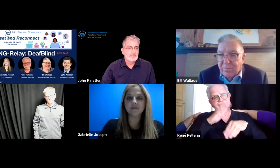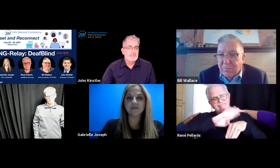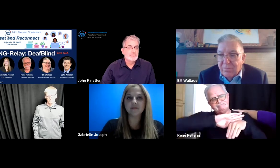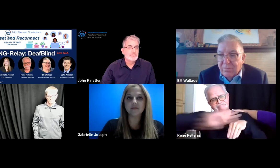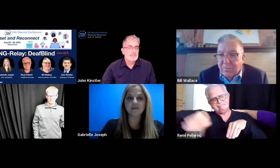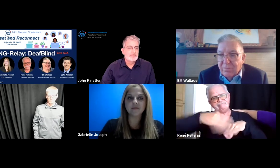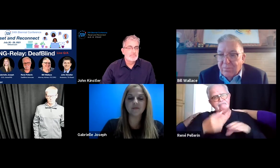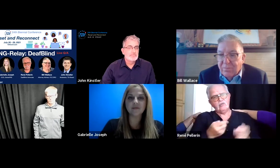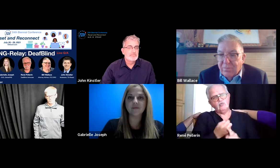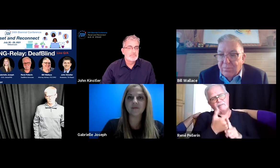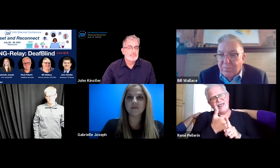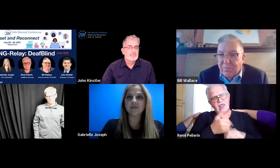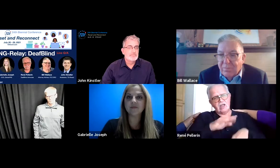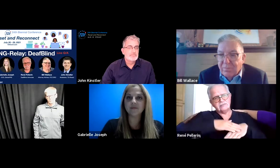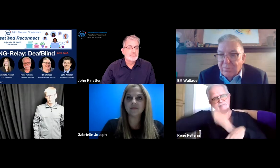We have to stay on them.